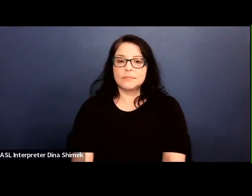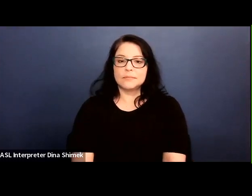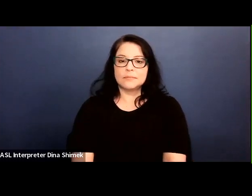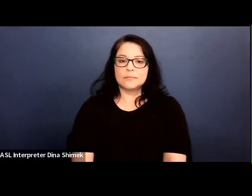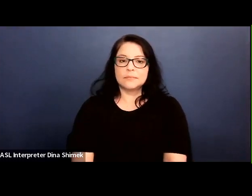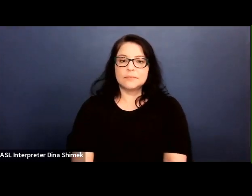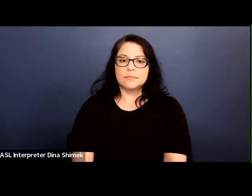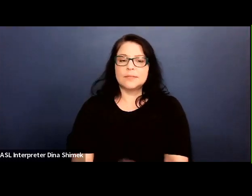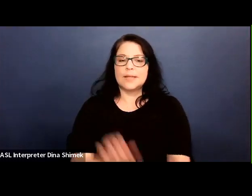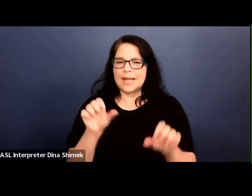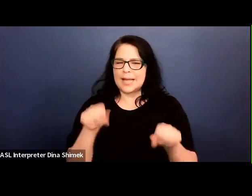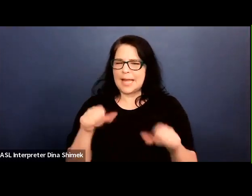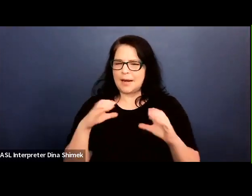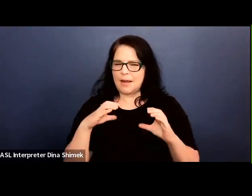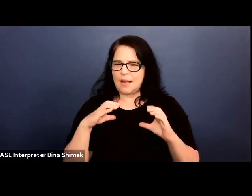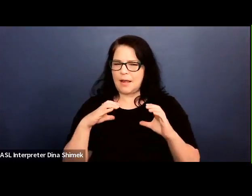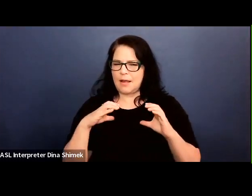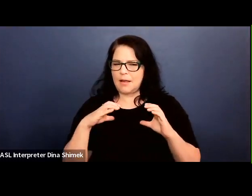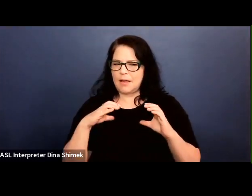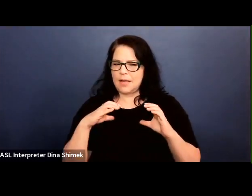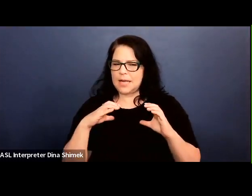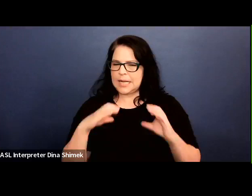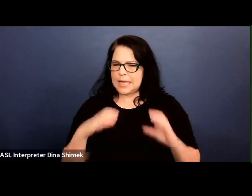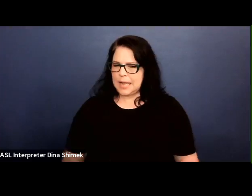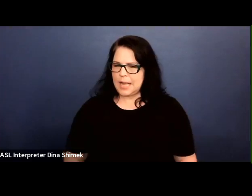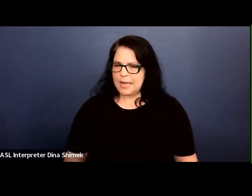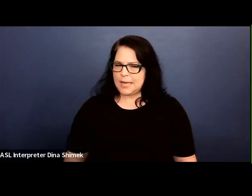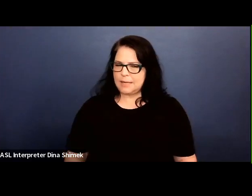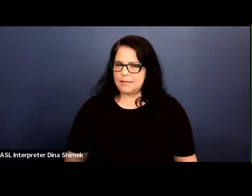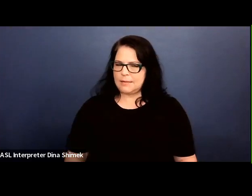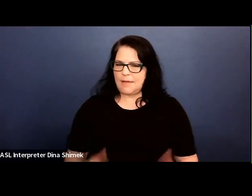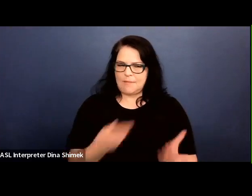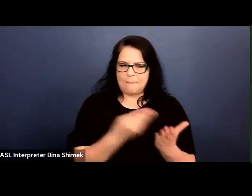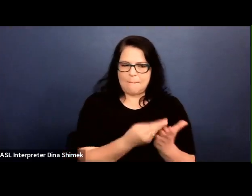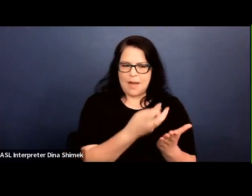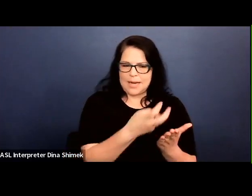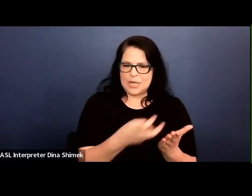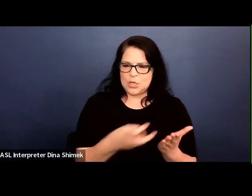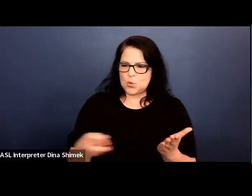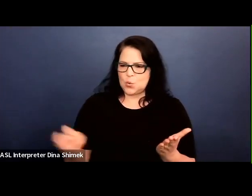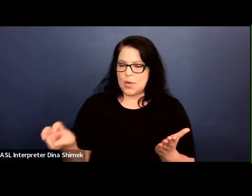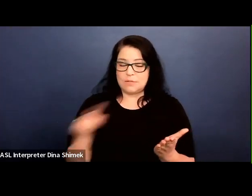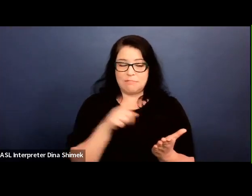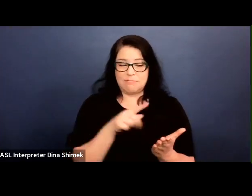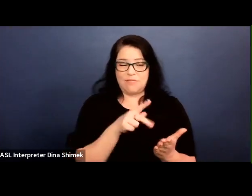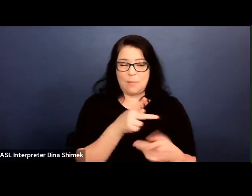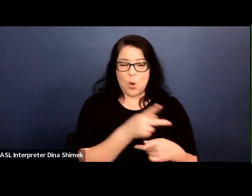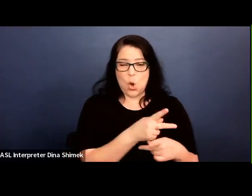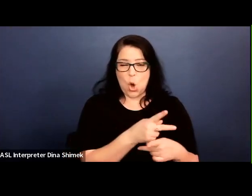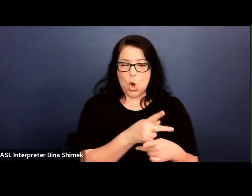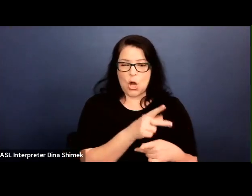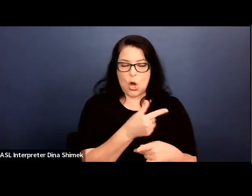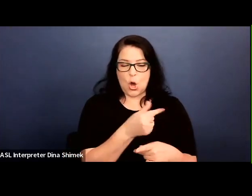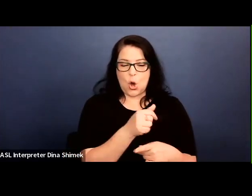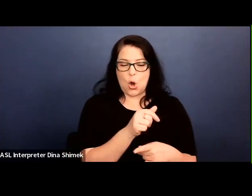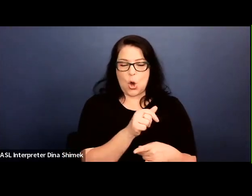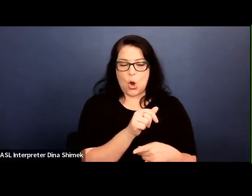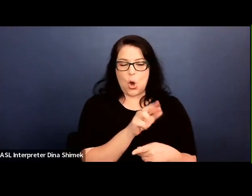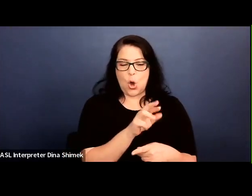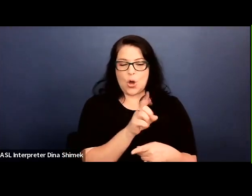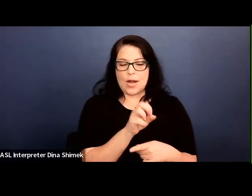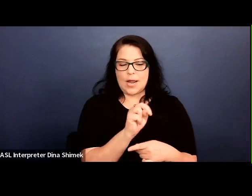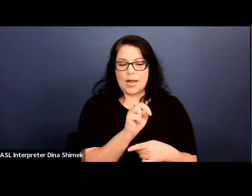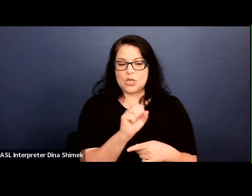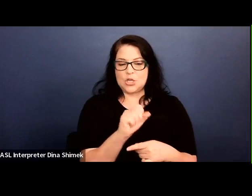Can a client, this is from Rudy, can a client transfer money from his guardianship account to an ABLE account?